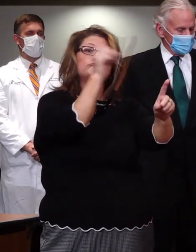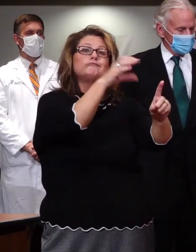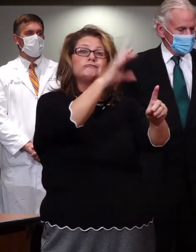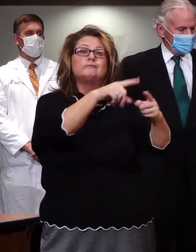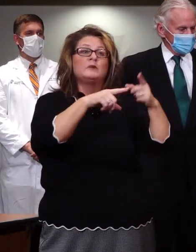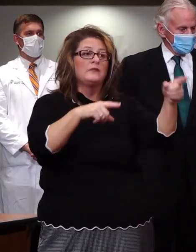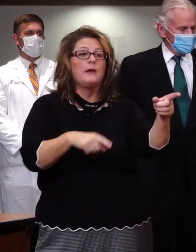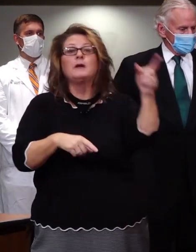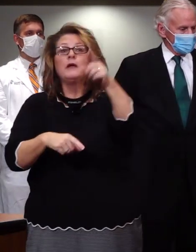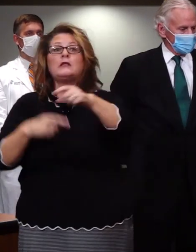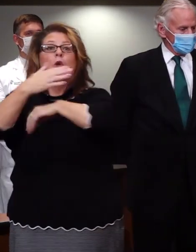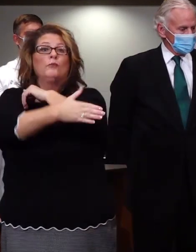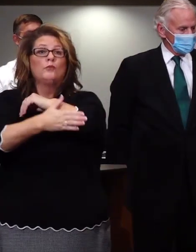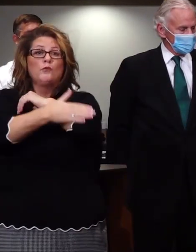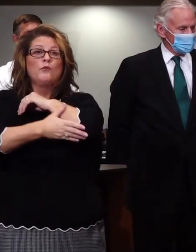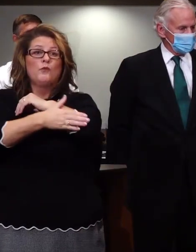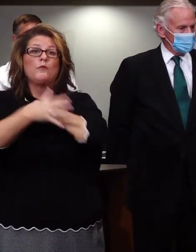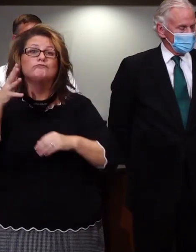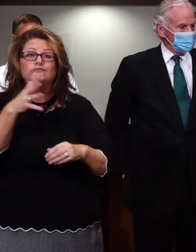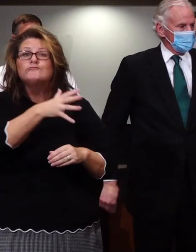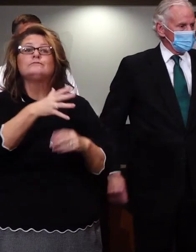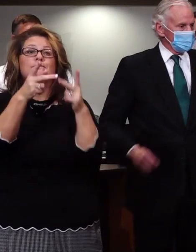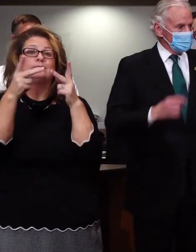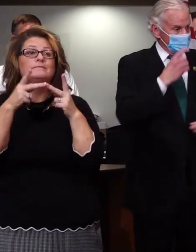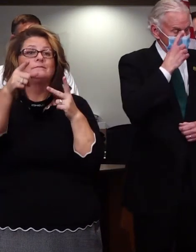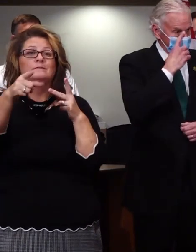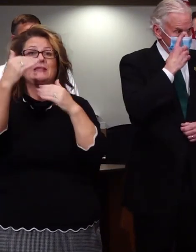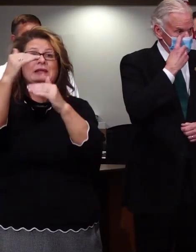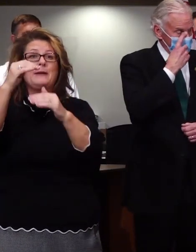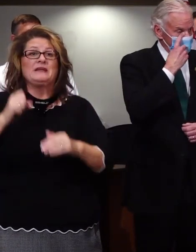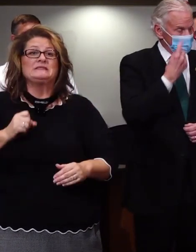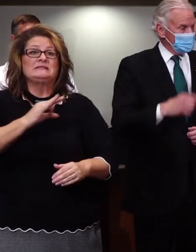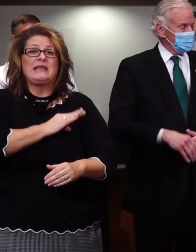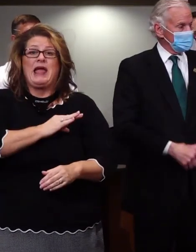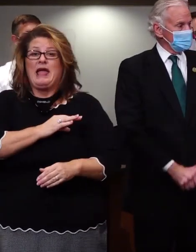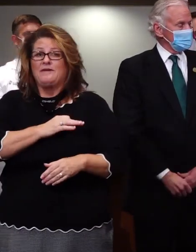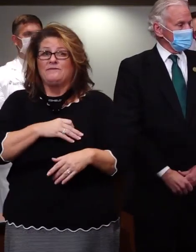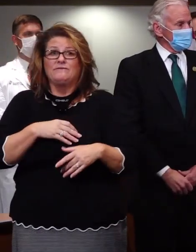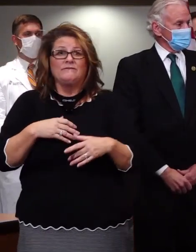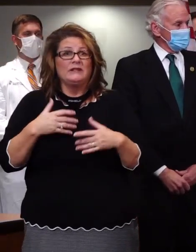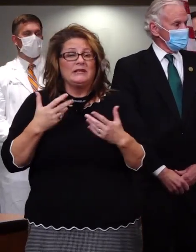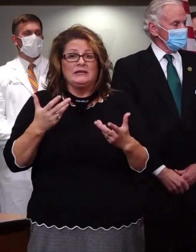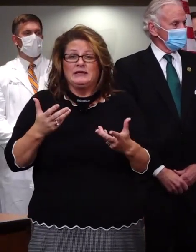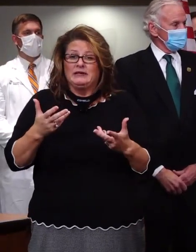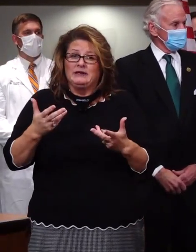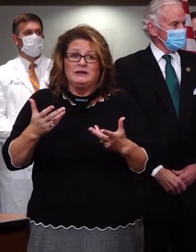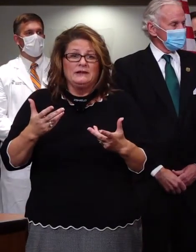small rural hospital that has limited staff and cannot really afford to lose their limited number